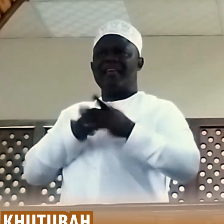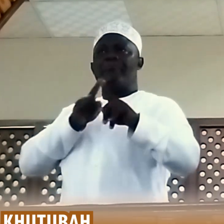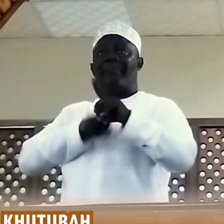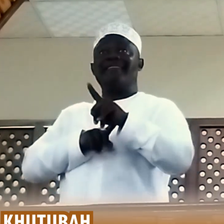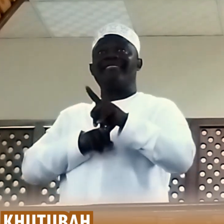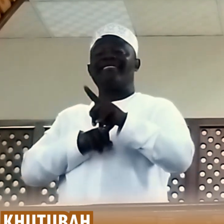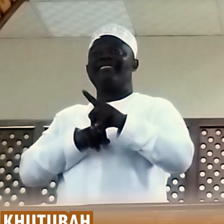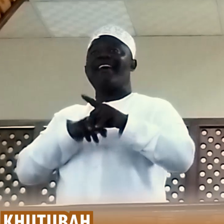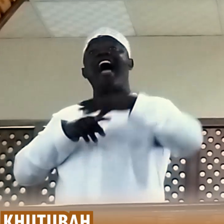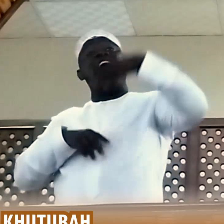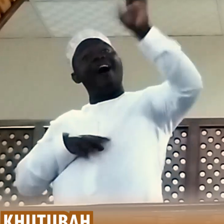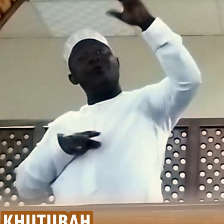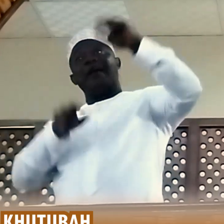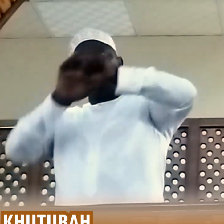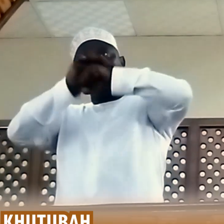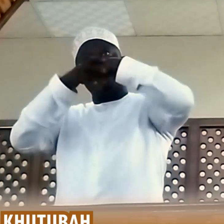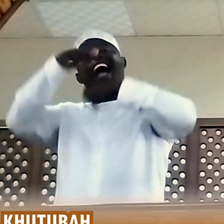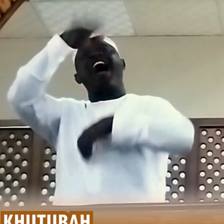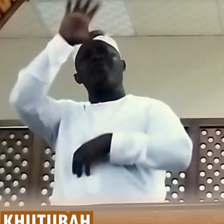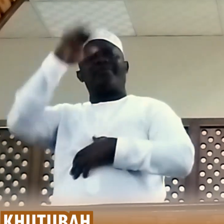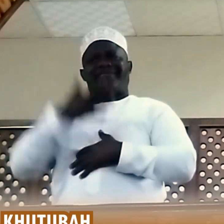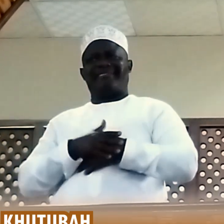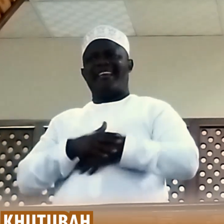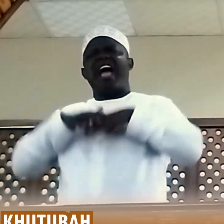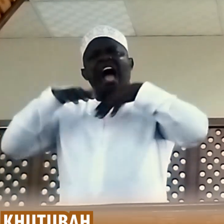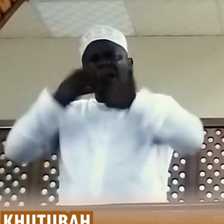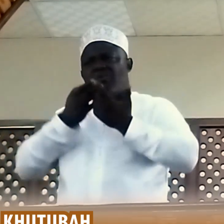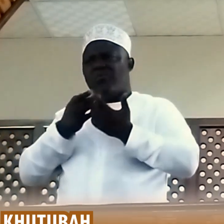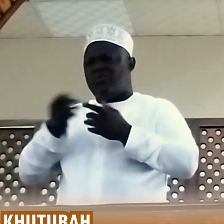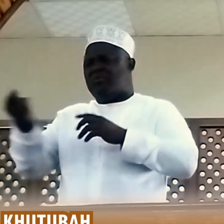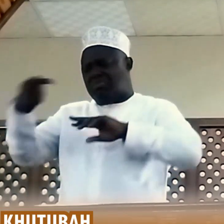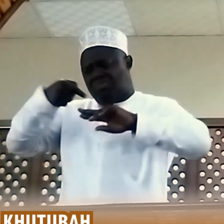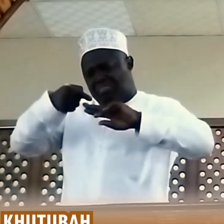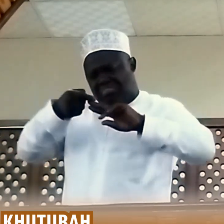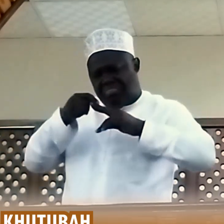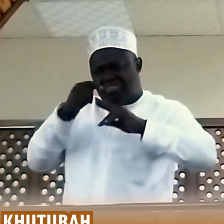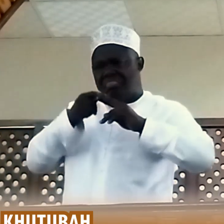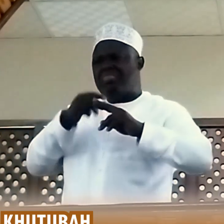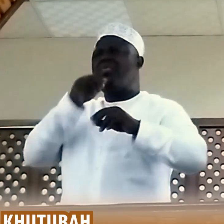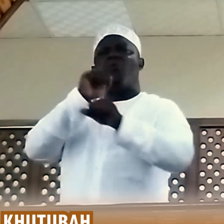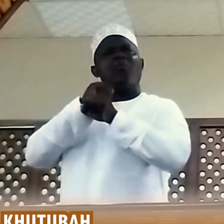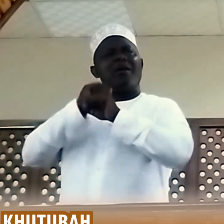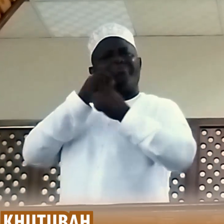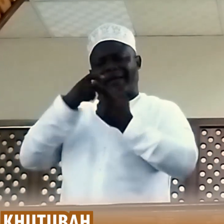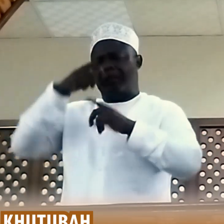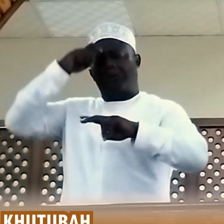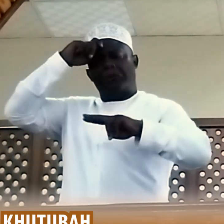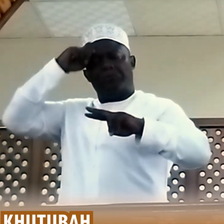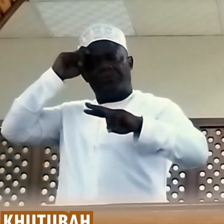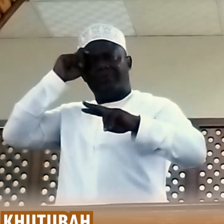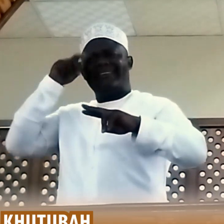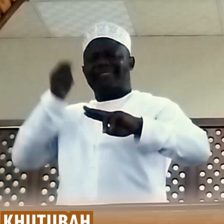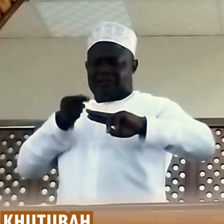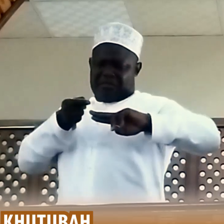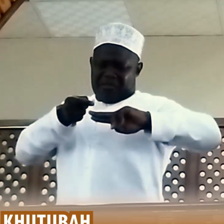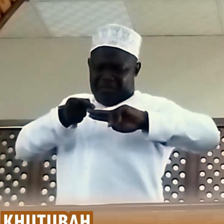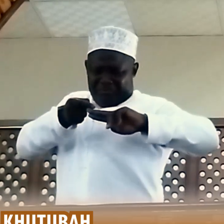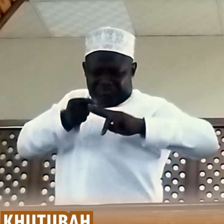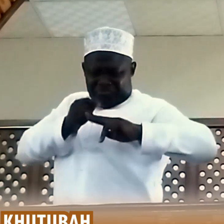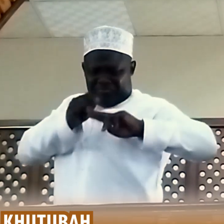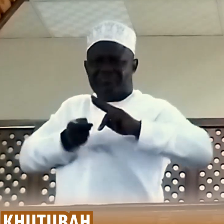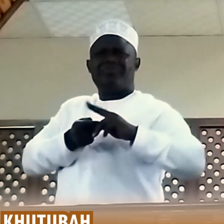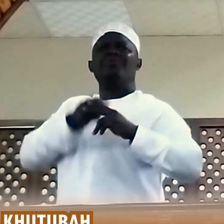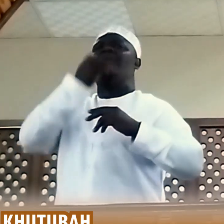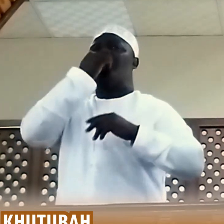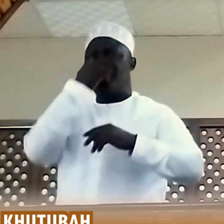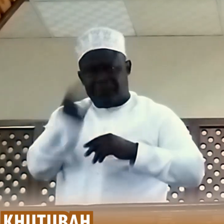nga tekakolebwa wano kakolebwa bweru nenoga nti kati kano ko kayingira katya akataliiko wadde nga tosobola wadde tekasalamu